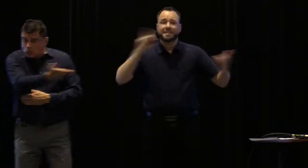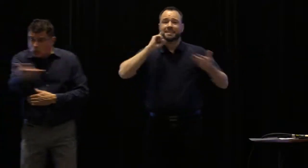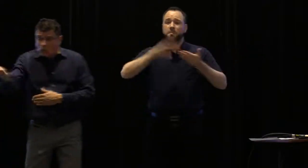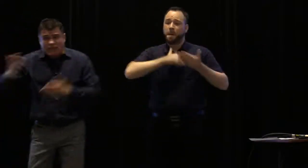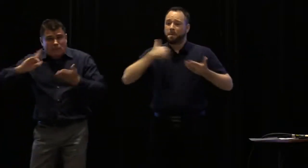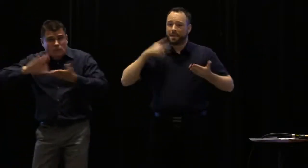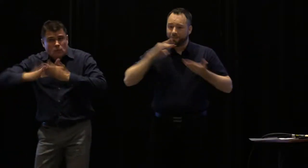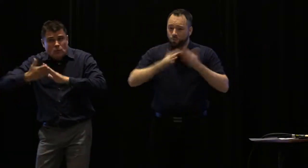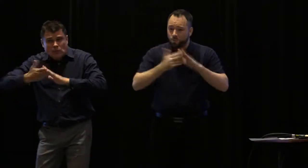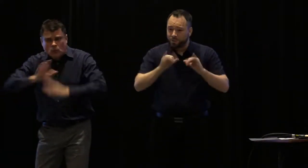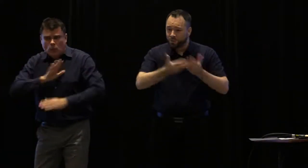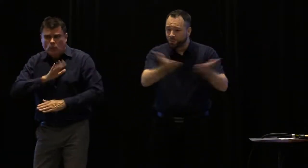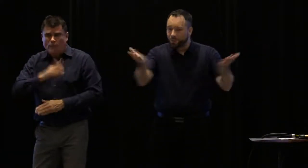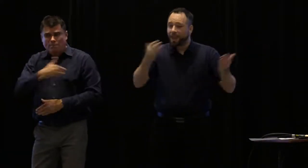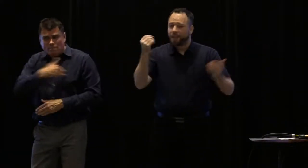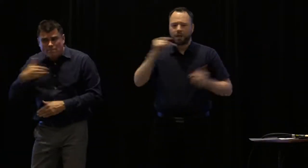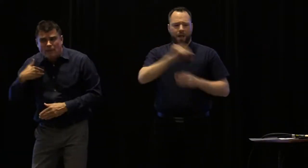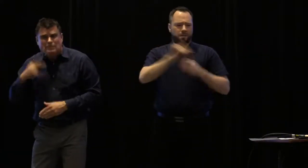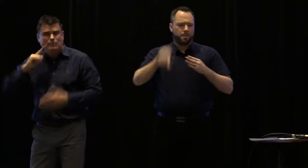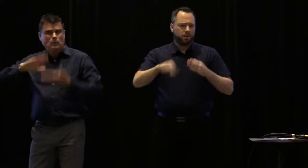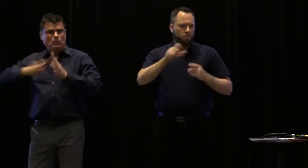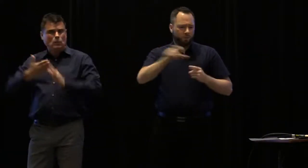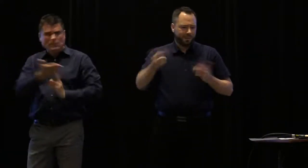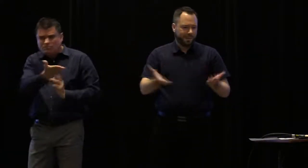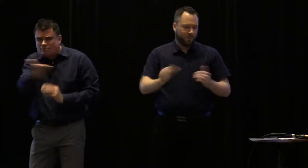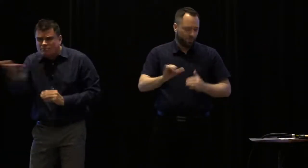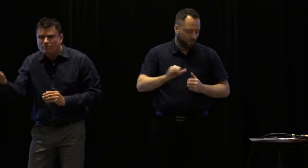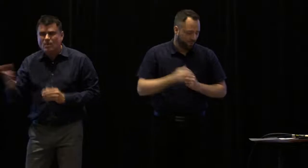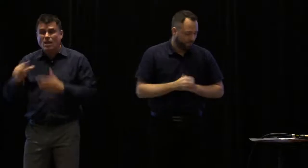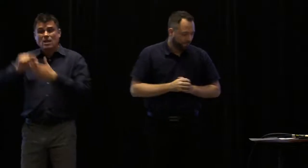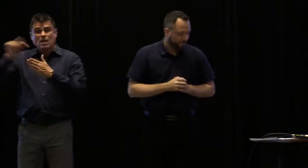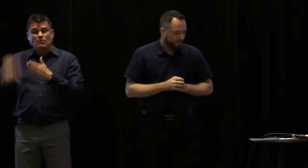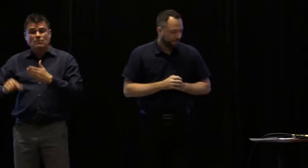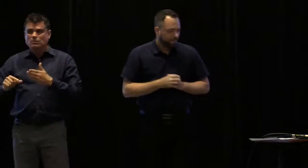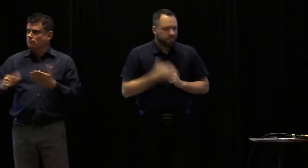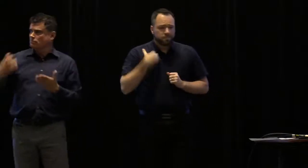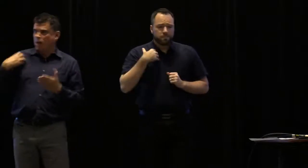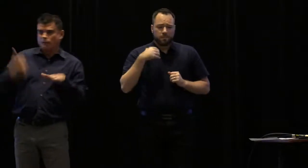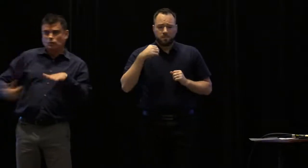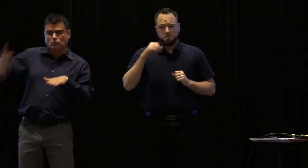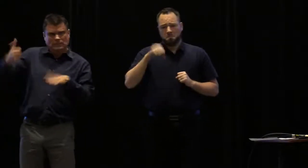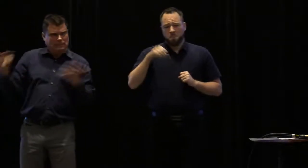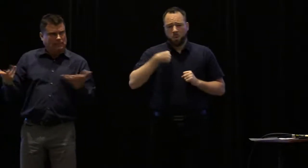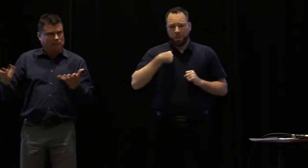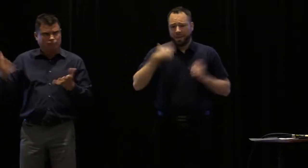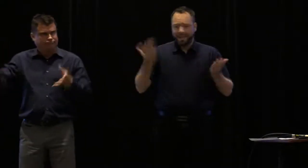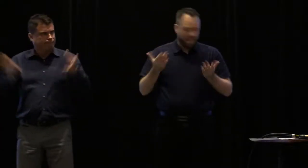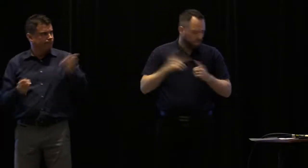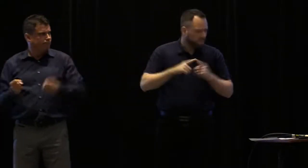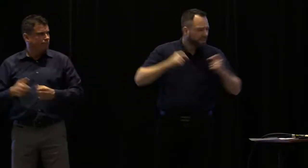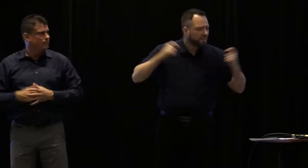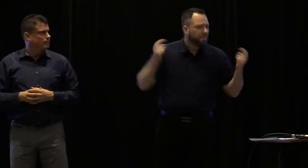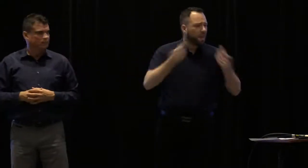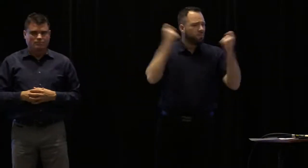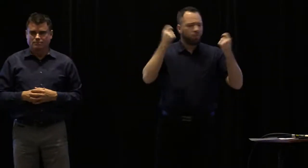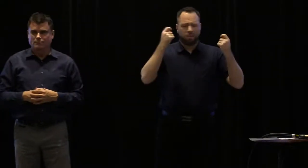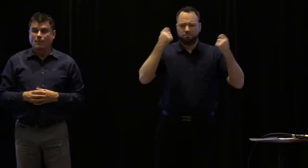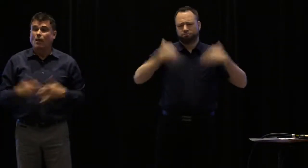over the years, for every single member of the deaf community and all government representatives, thank you for coming